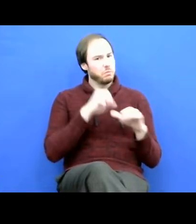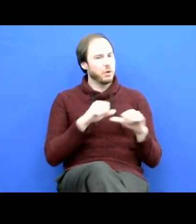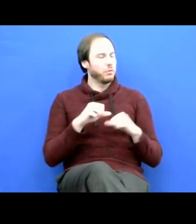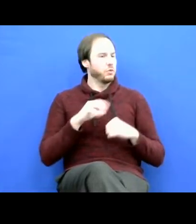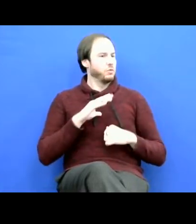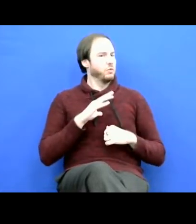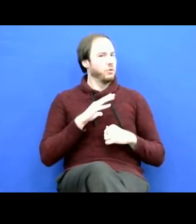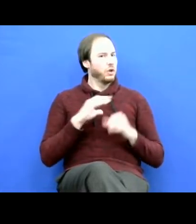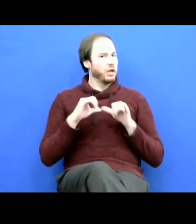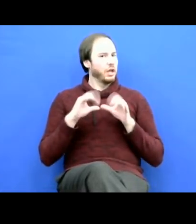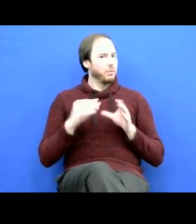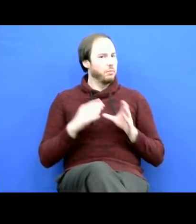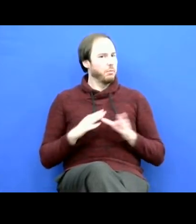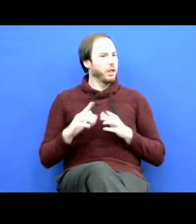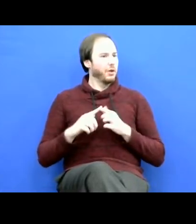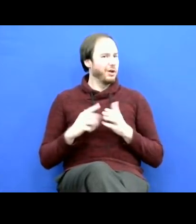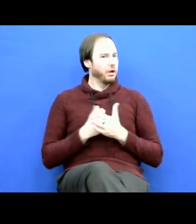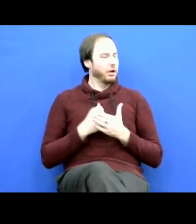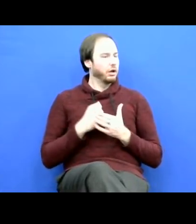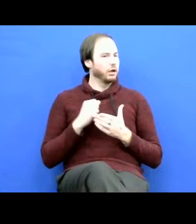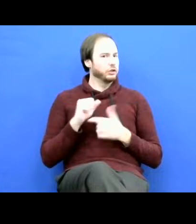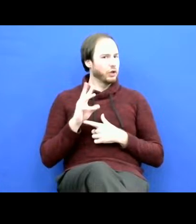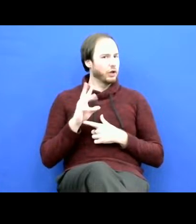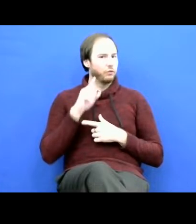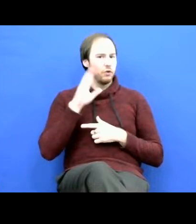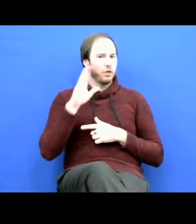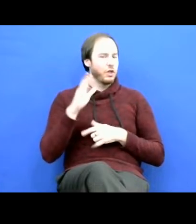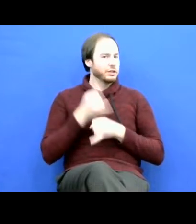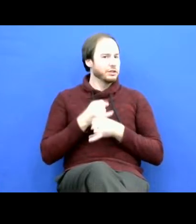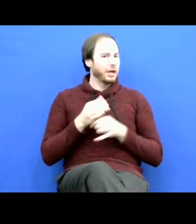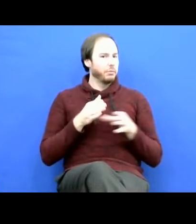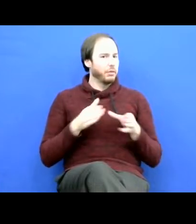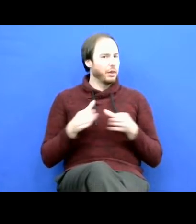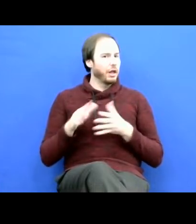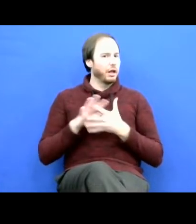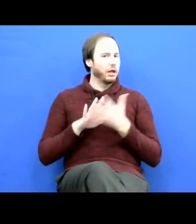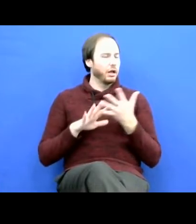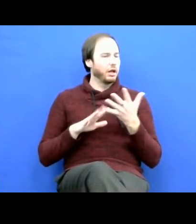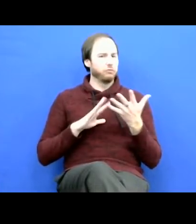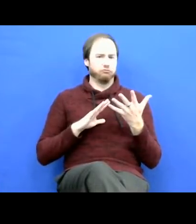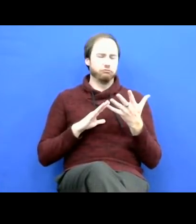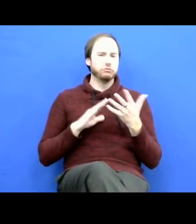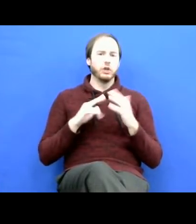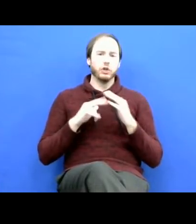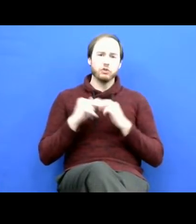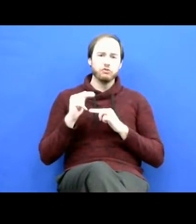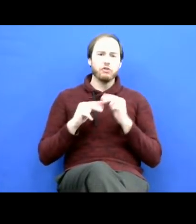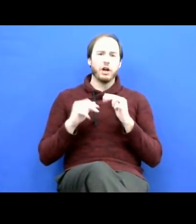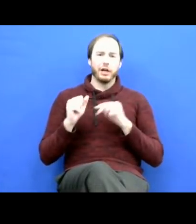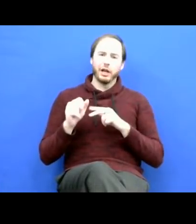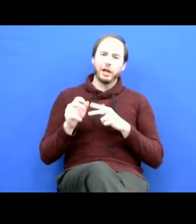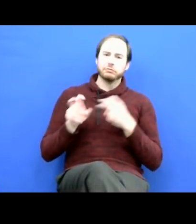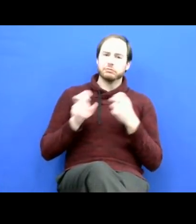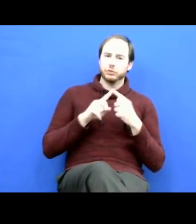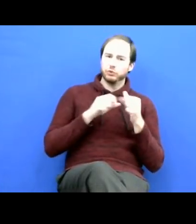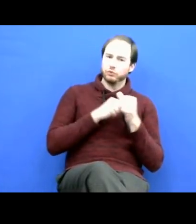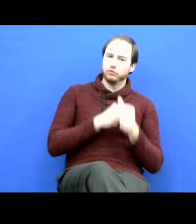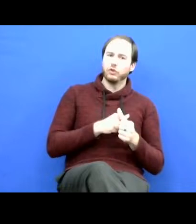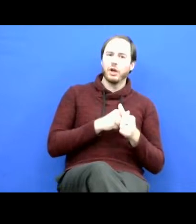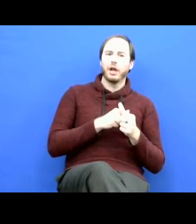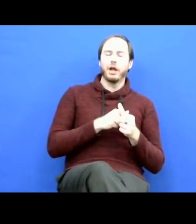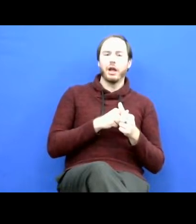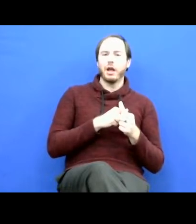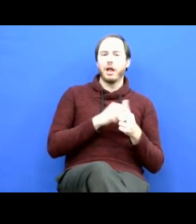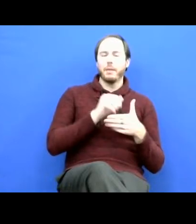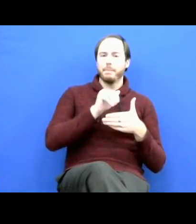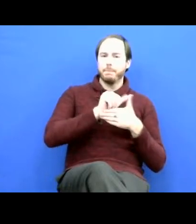possibilities for engineering and planning to use this with regards to site plans and stuff like that, as well as construction to be able to use it to track punch